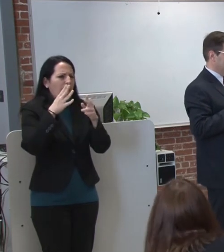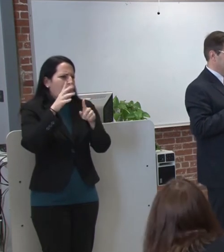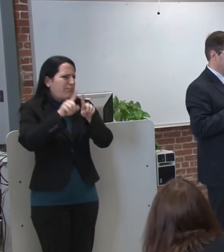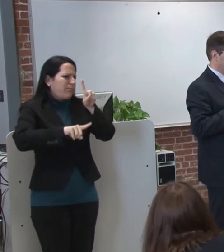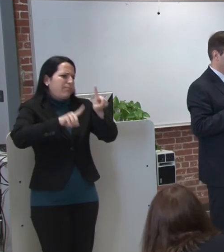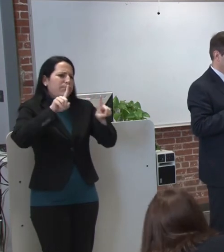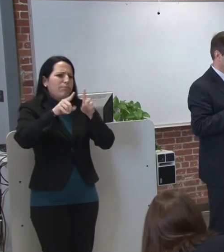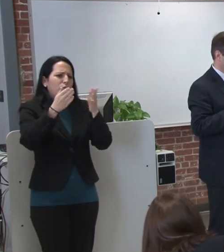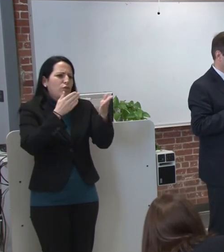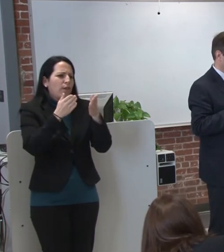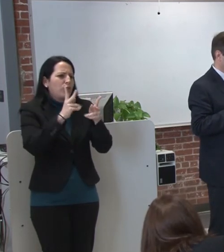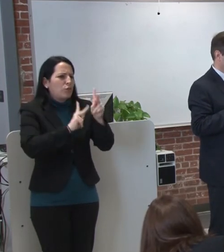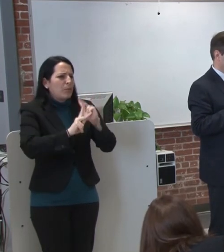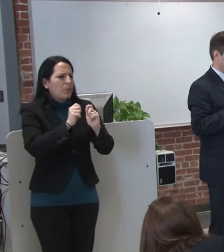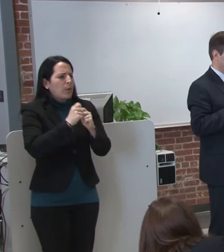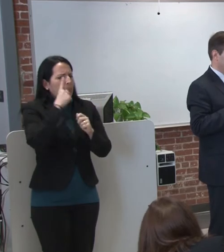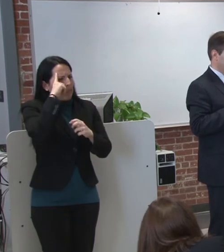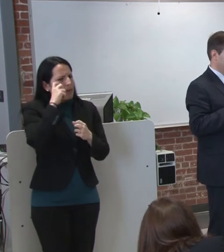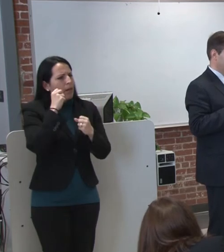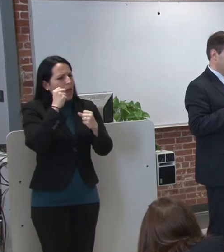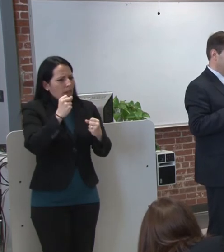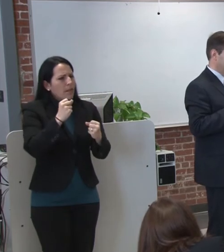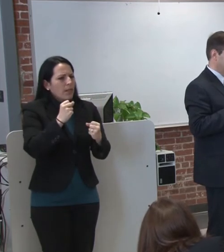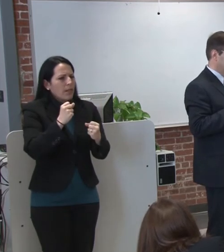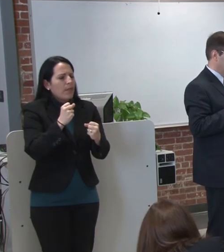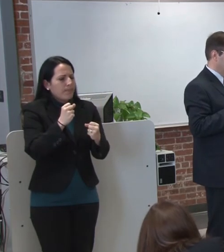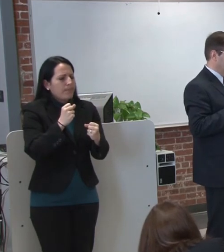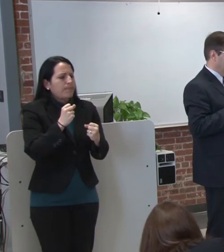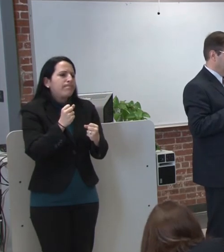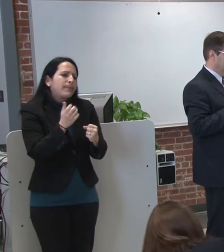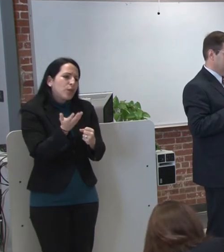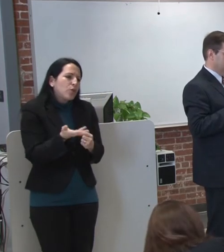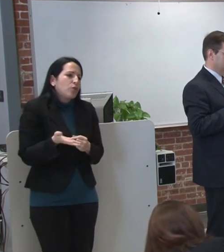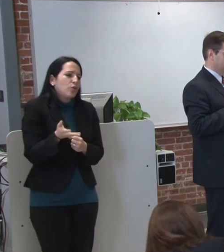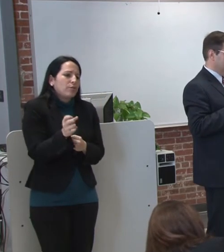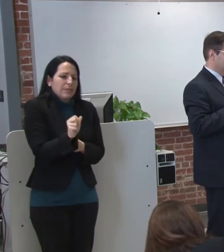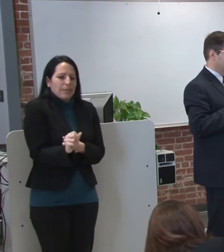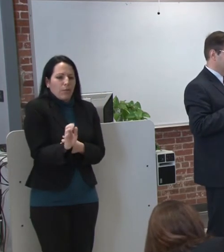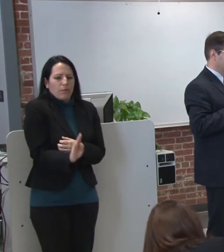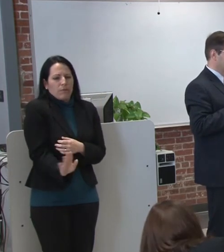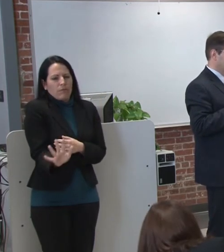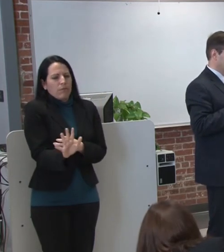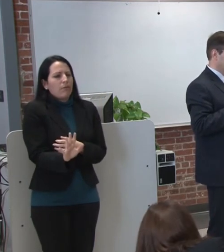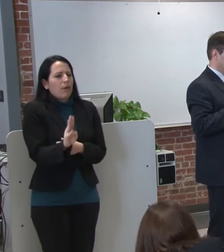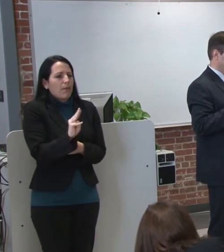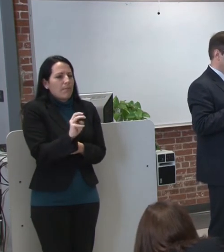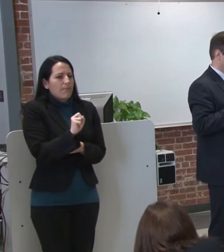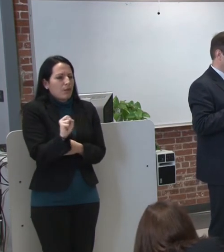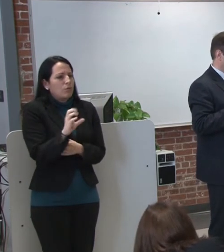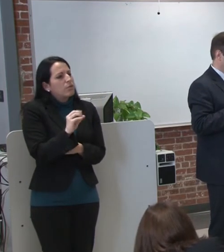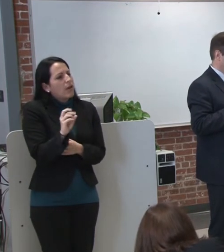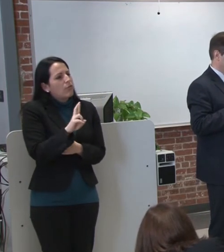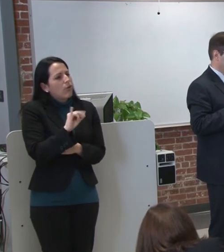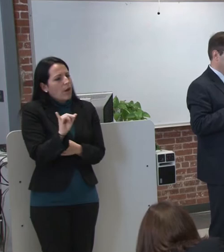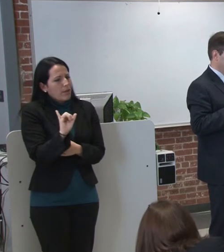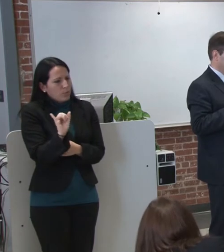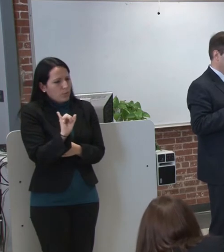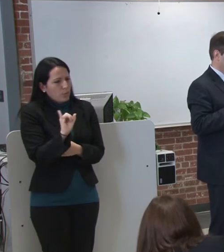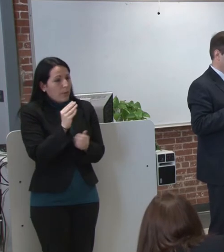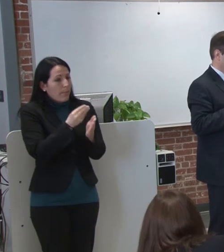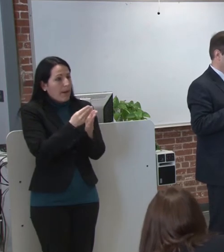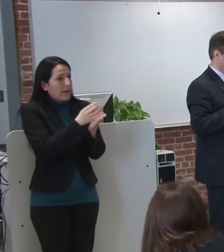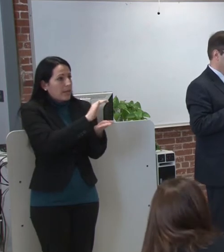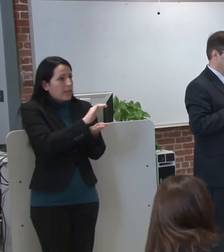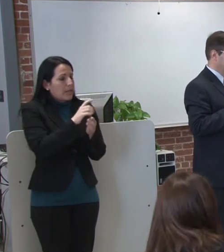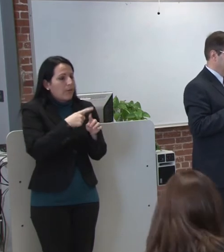services to people throughout the communities of southeastern Mass and Rhode Island. All of their substance abuse and mental health programs are licensed by the Mass Department of Public